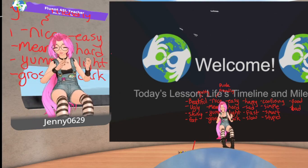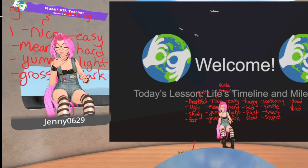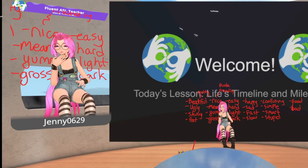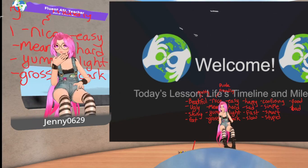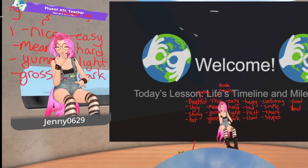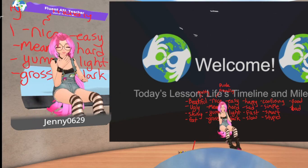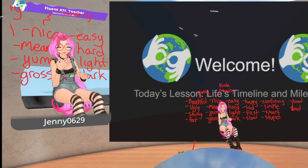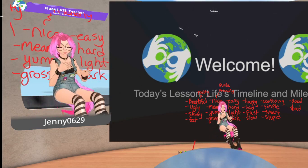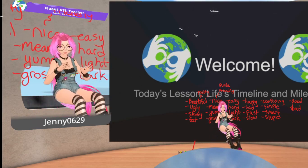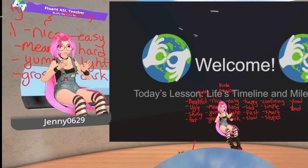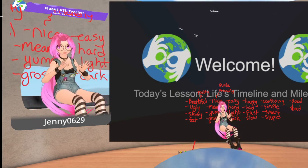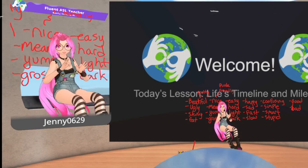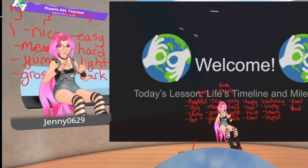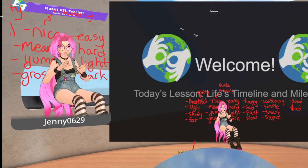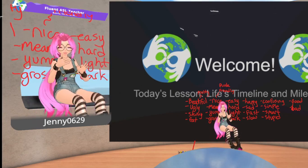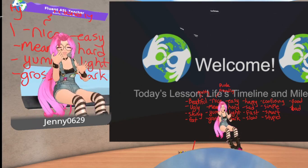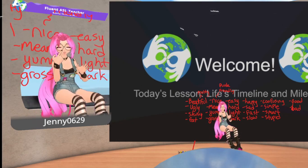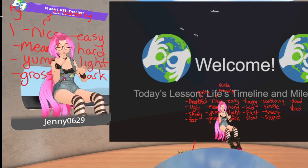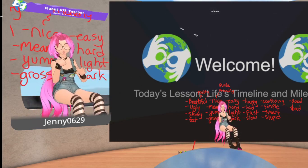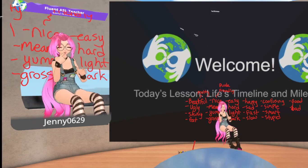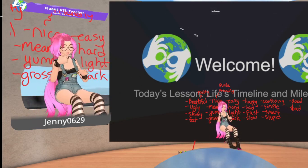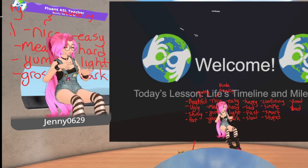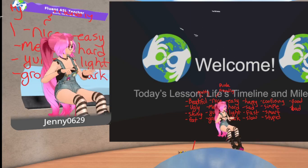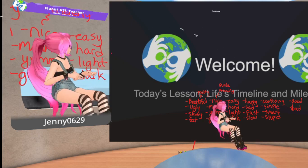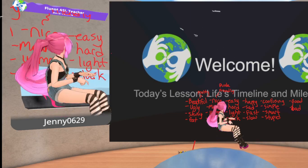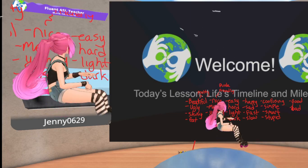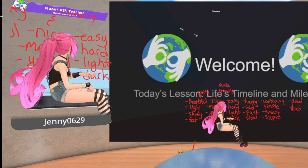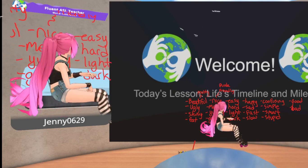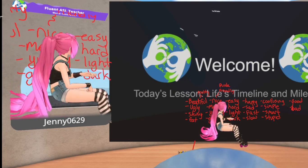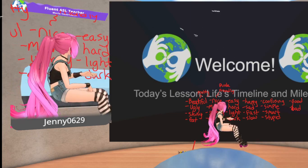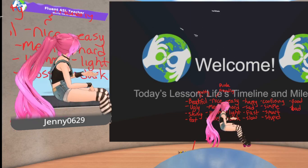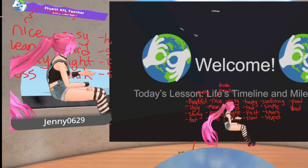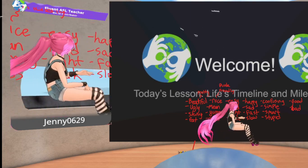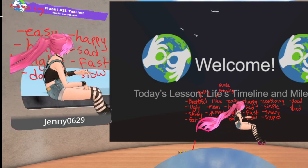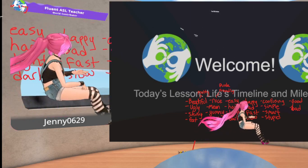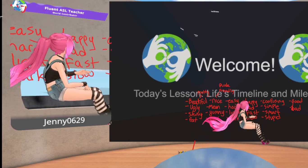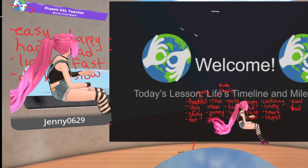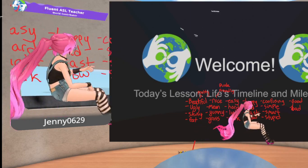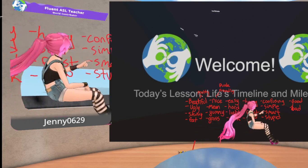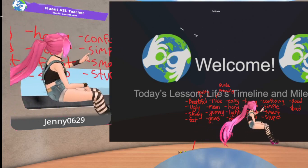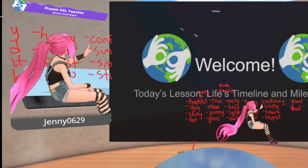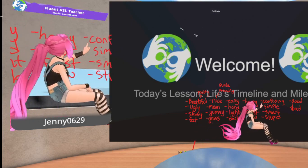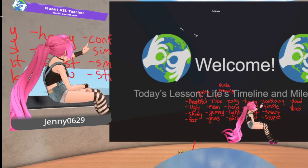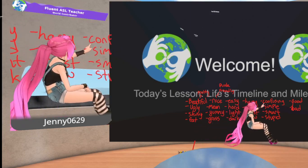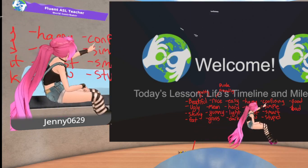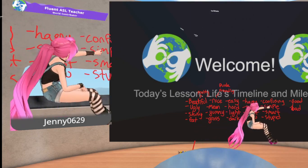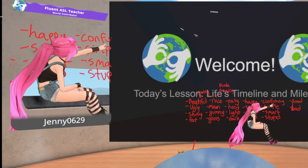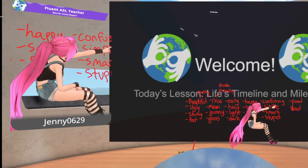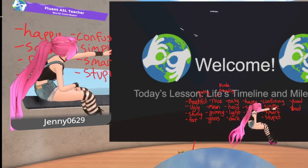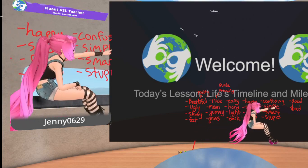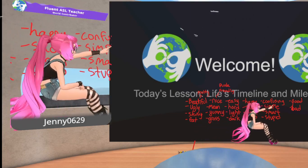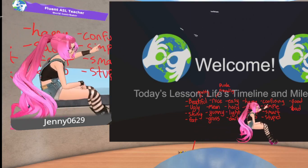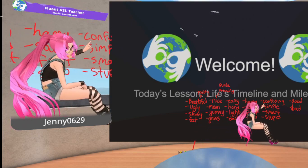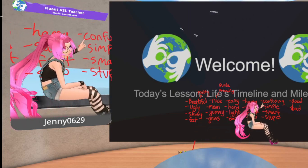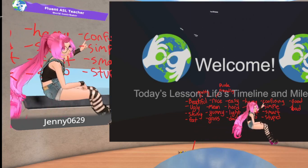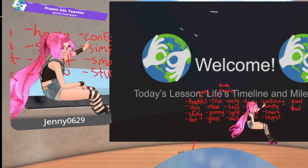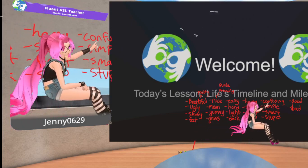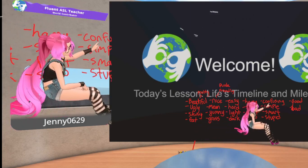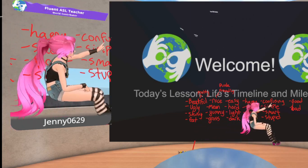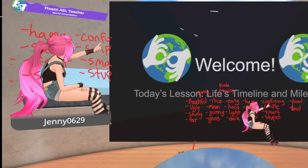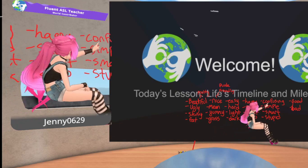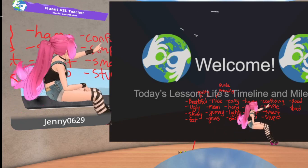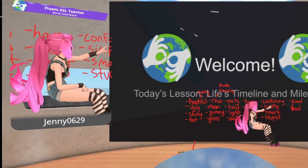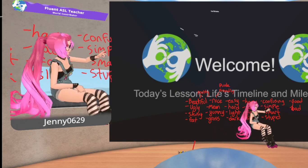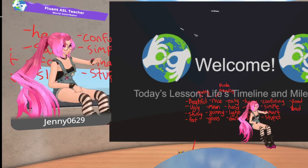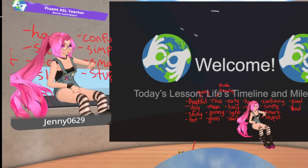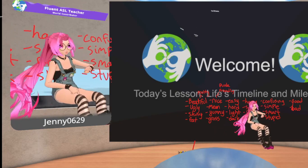confusing. So it's important to use your face too. Okay, confusing. There's a